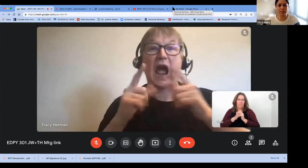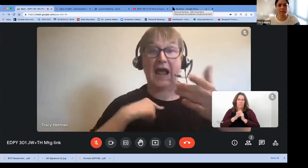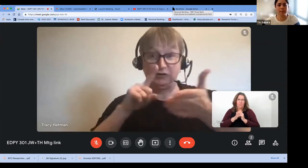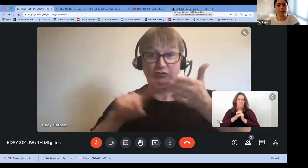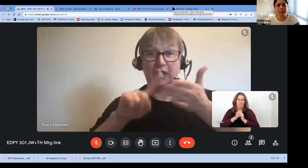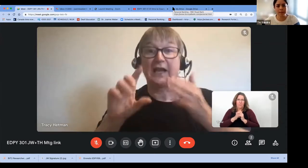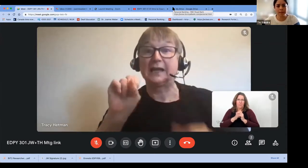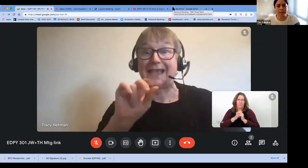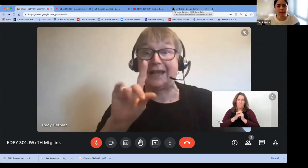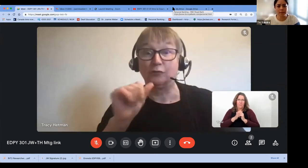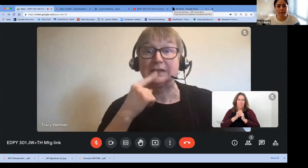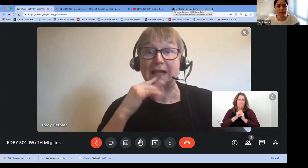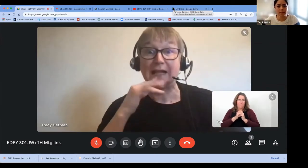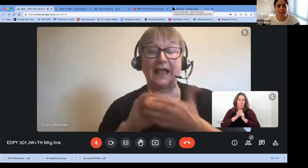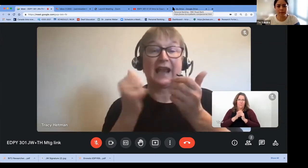muted.